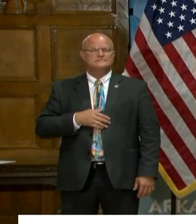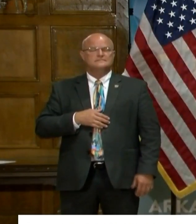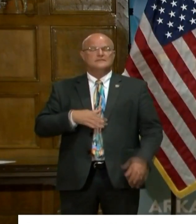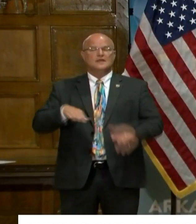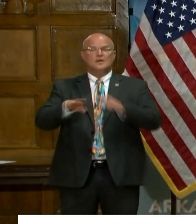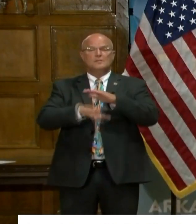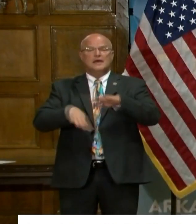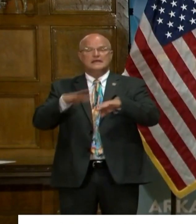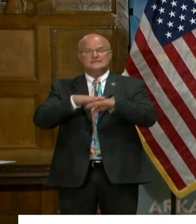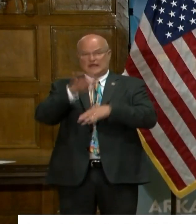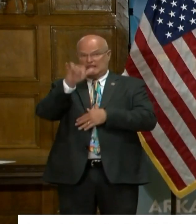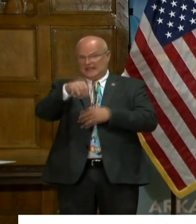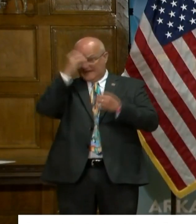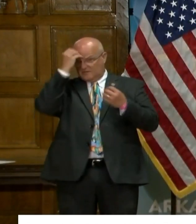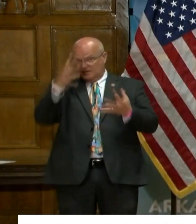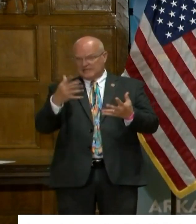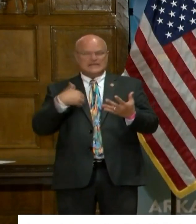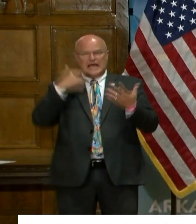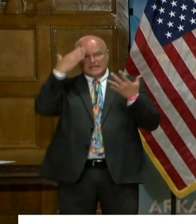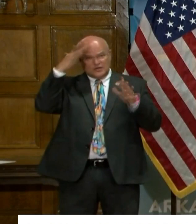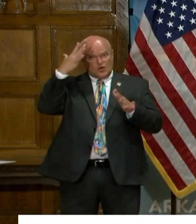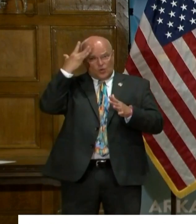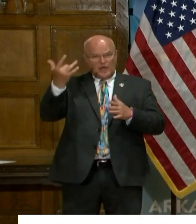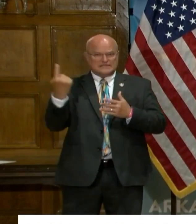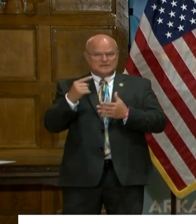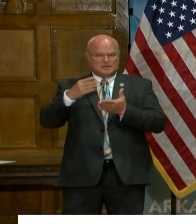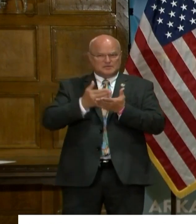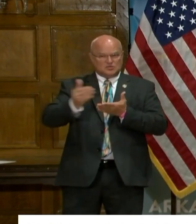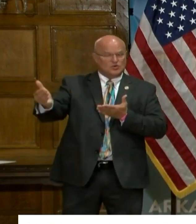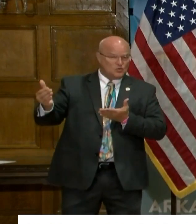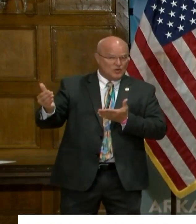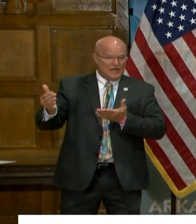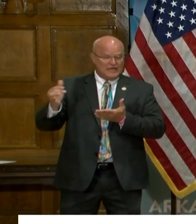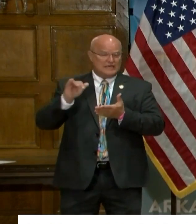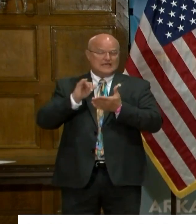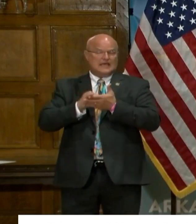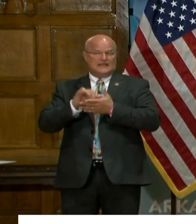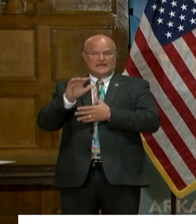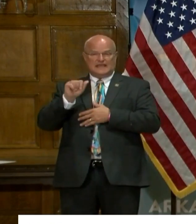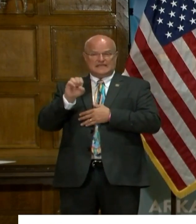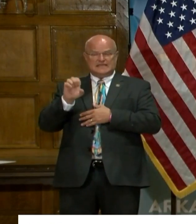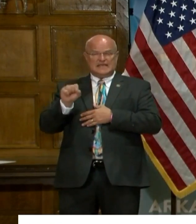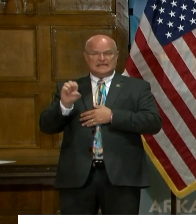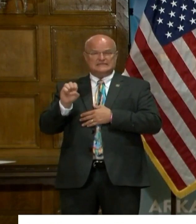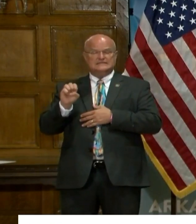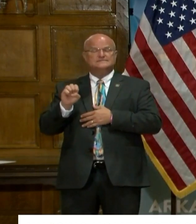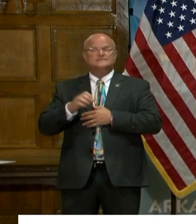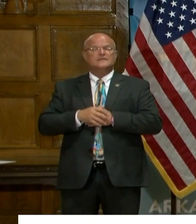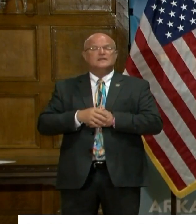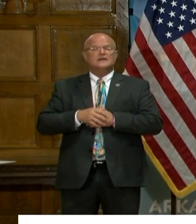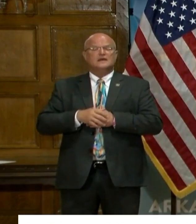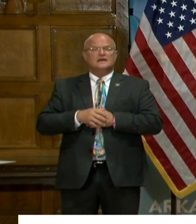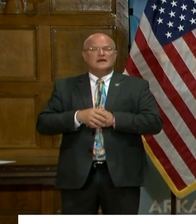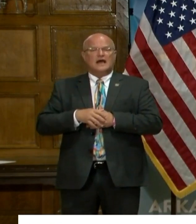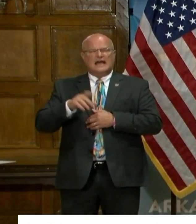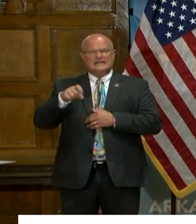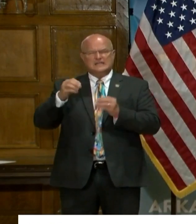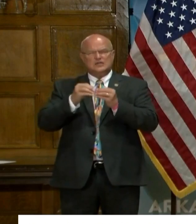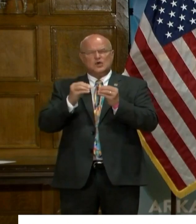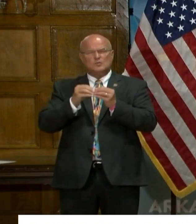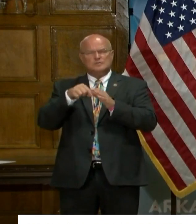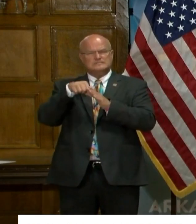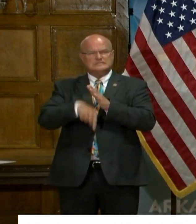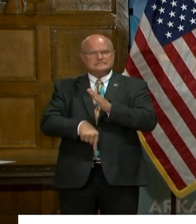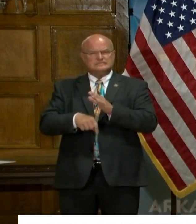Based on that information, I don't know why someone would be turned away in that case. I would need to know